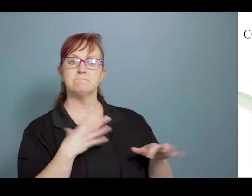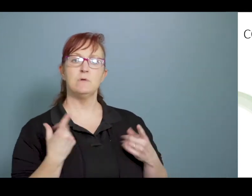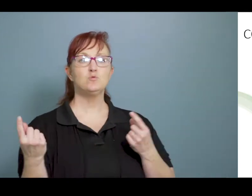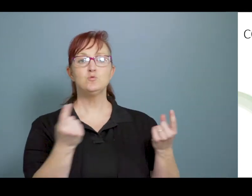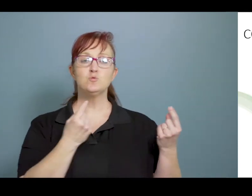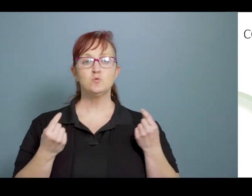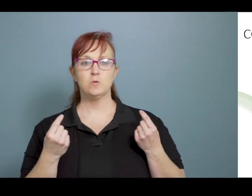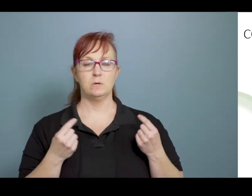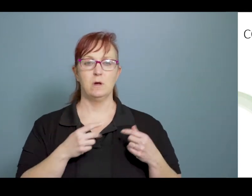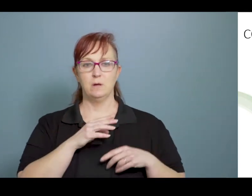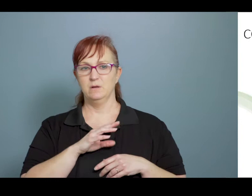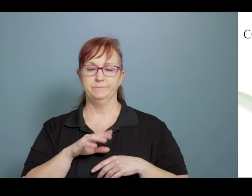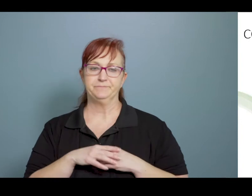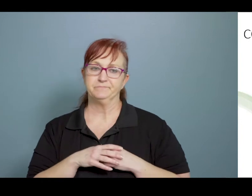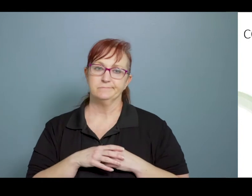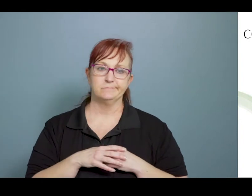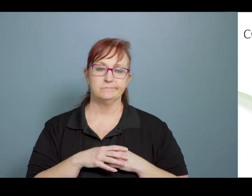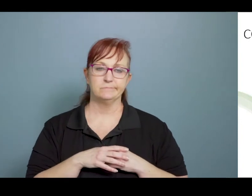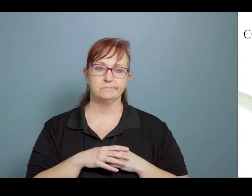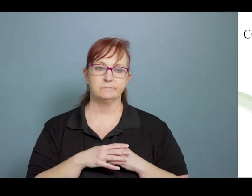do. And